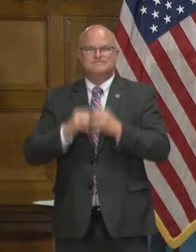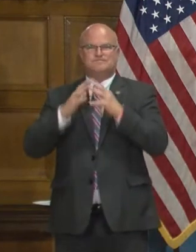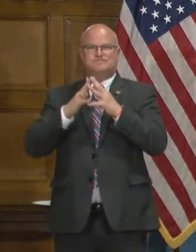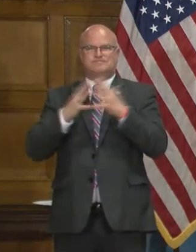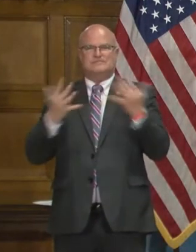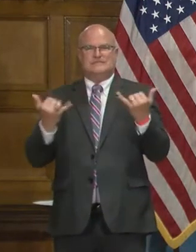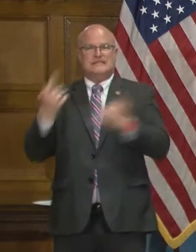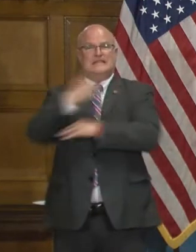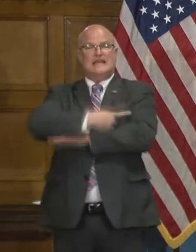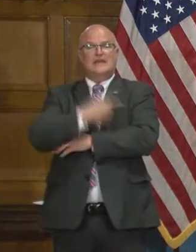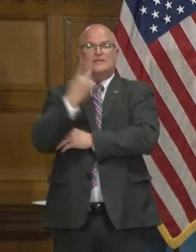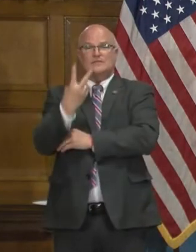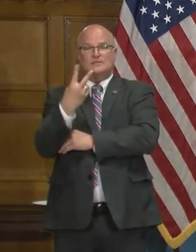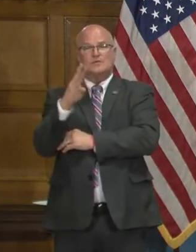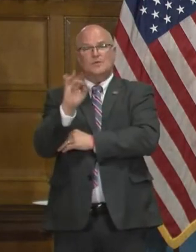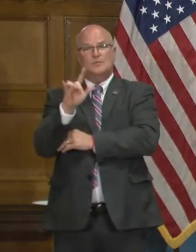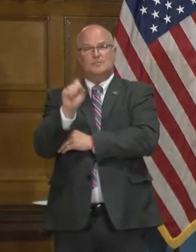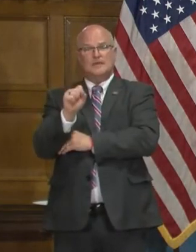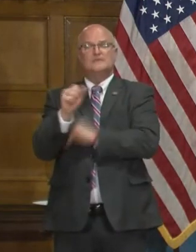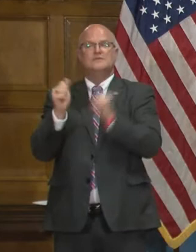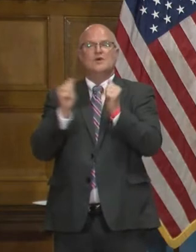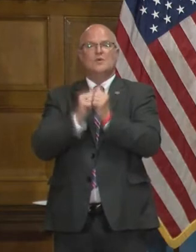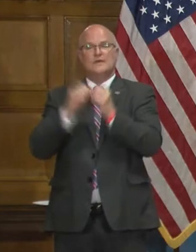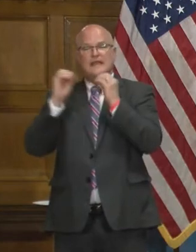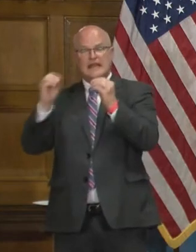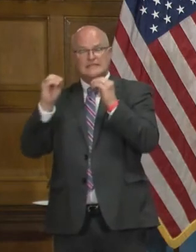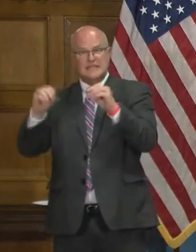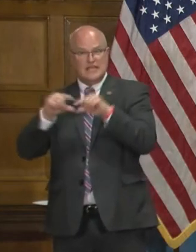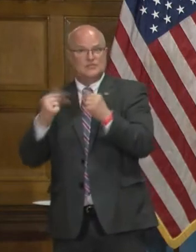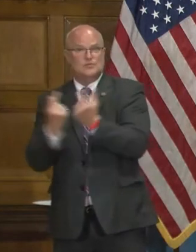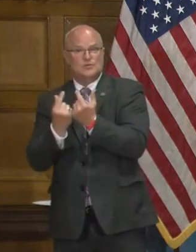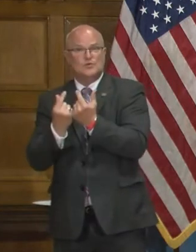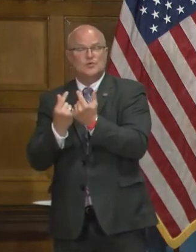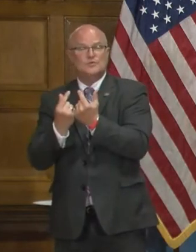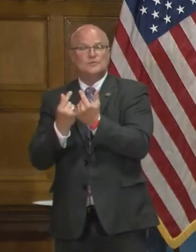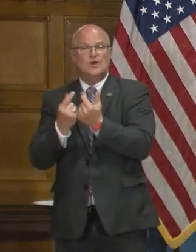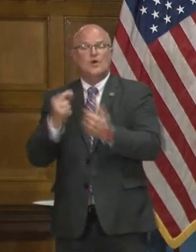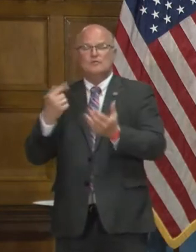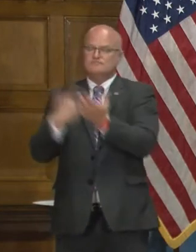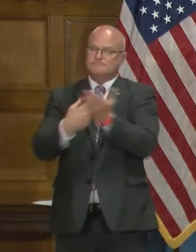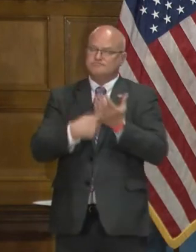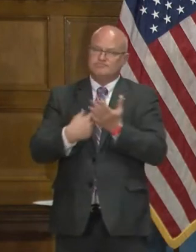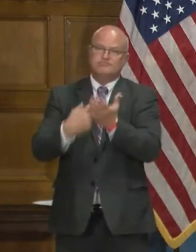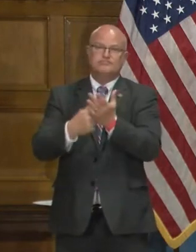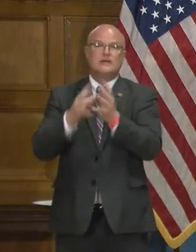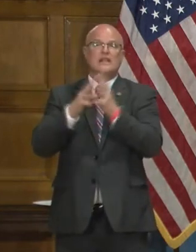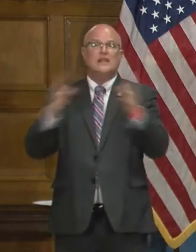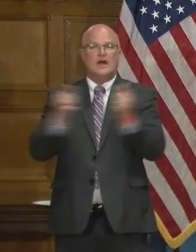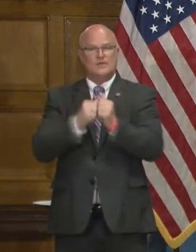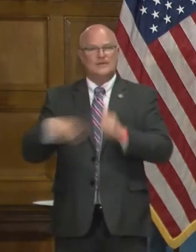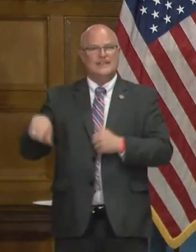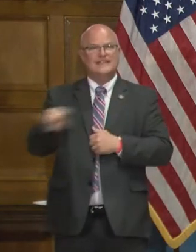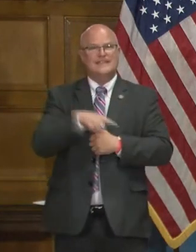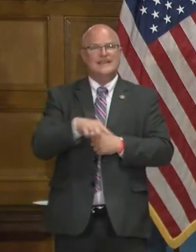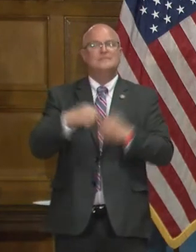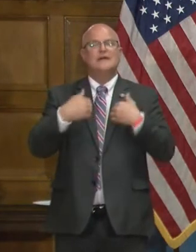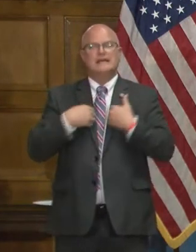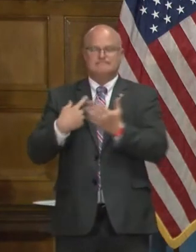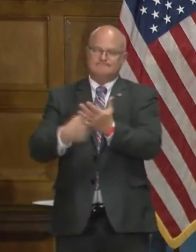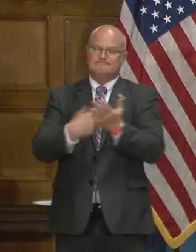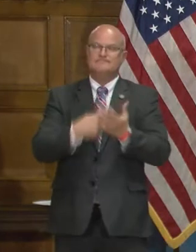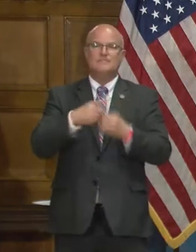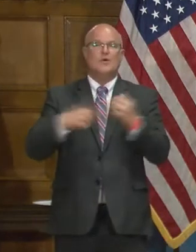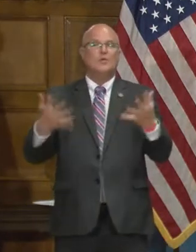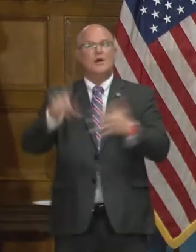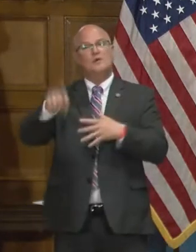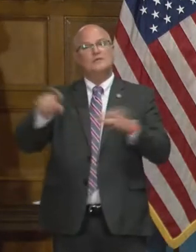today with these two bills, with the education groups, where we've talked a lot with them and had conversations